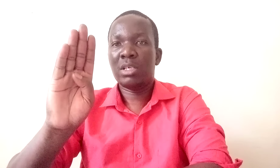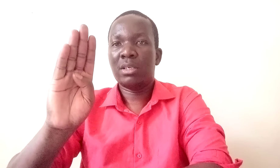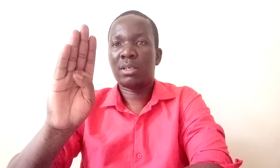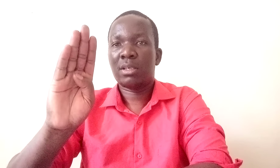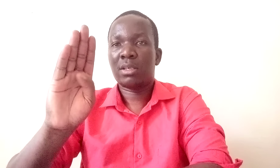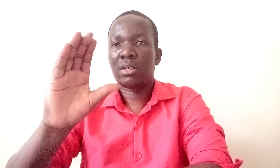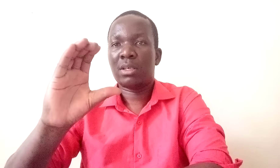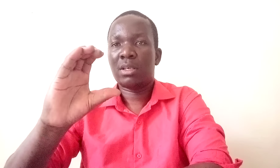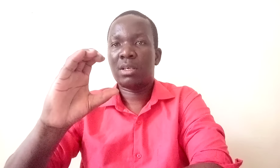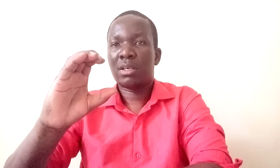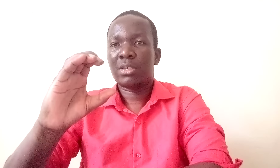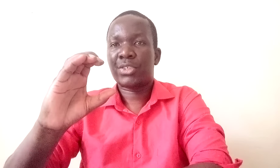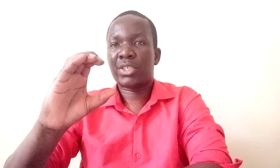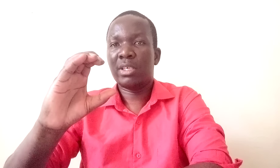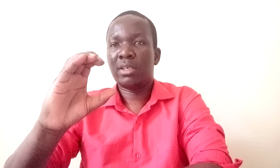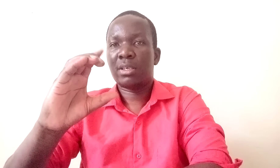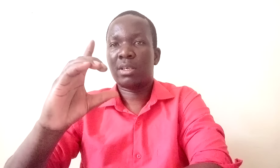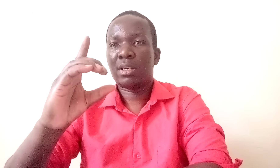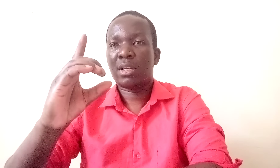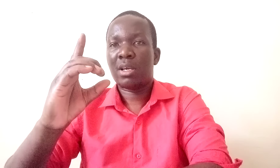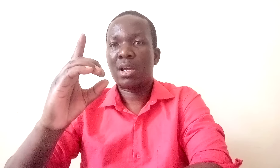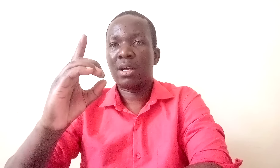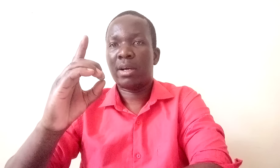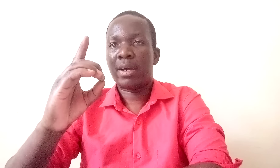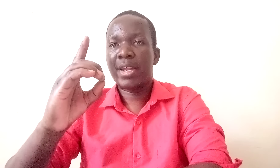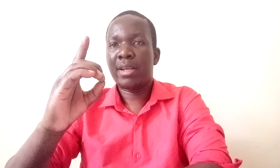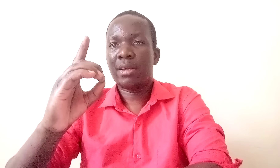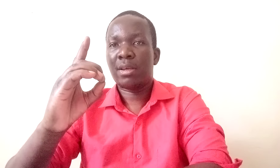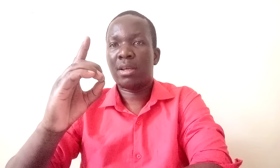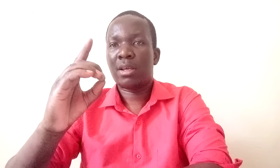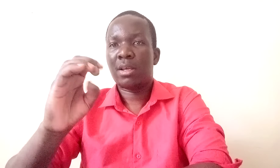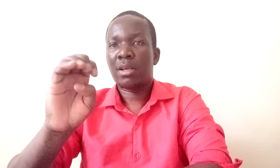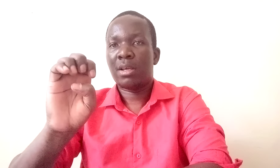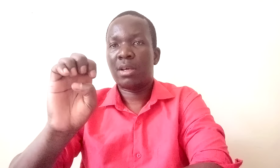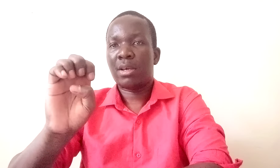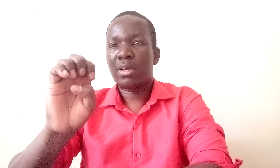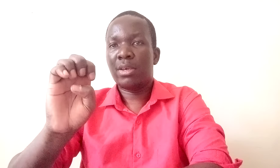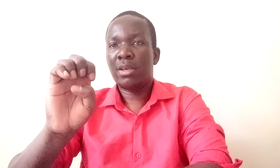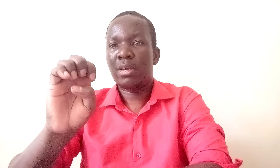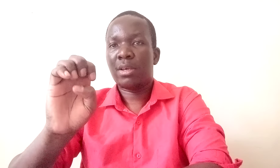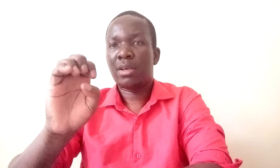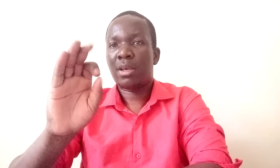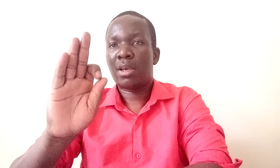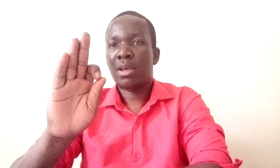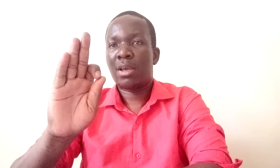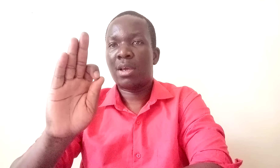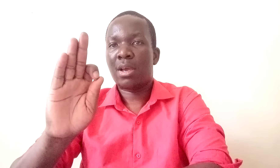B, C, D, E, F,